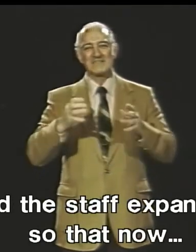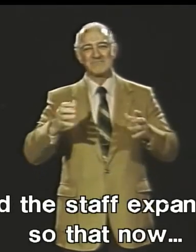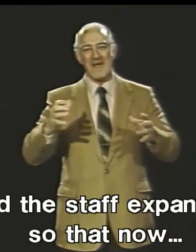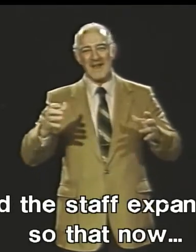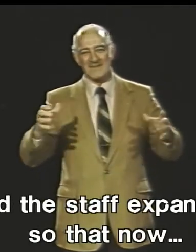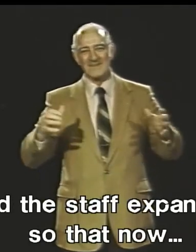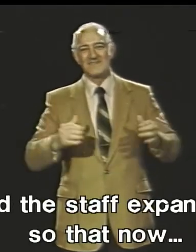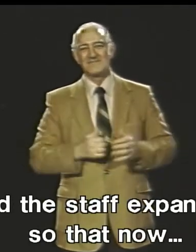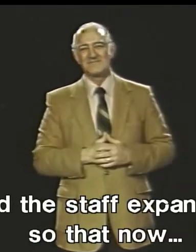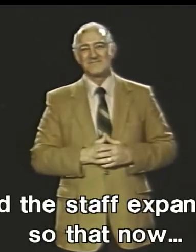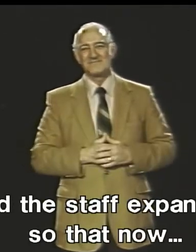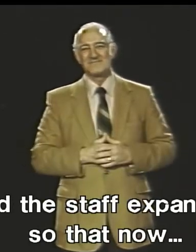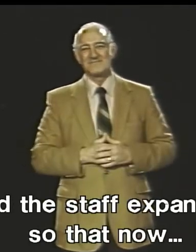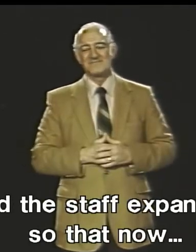and the staff expanded,